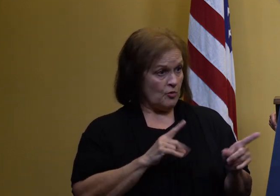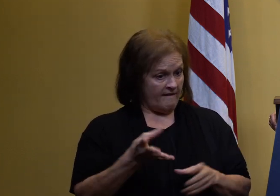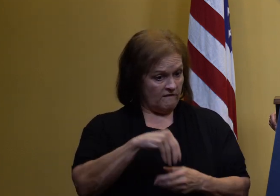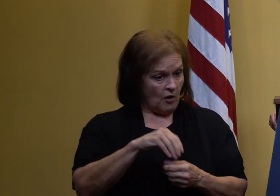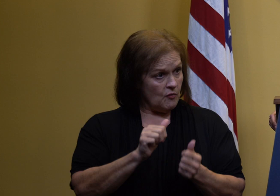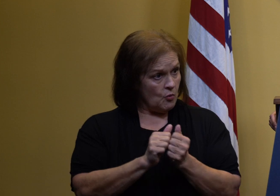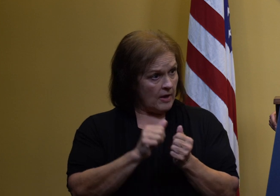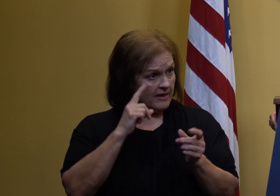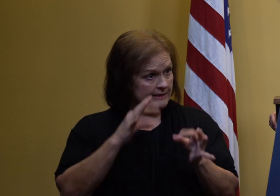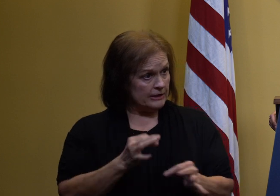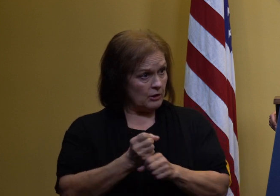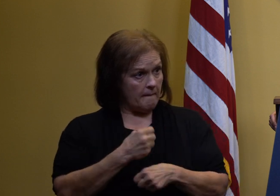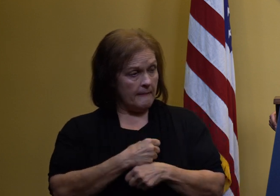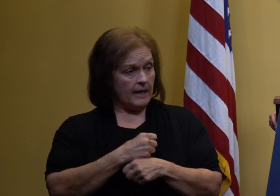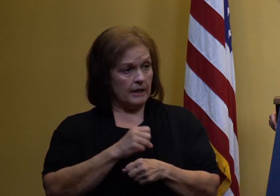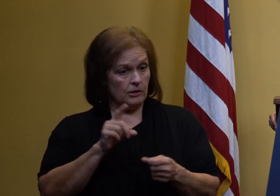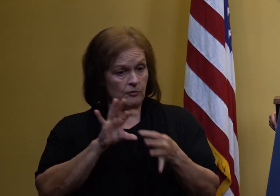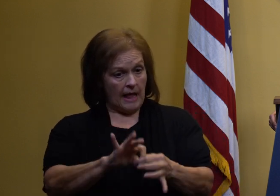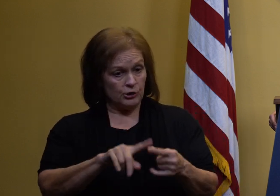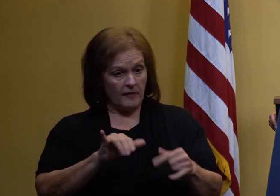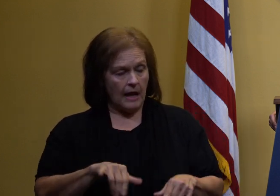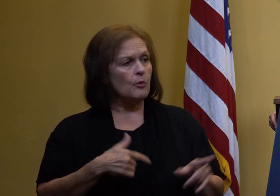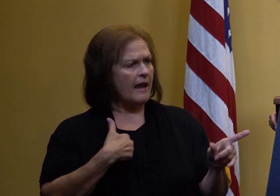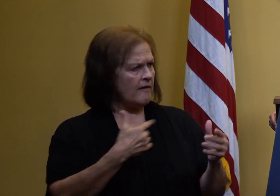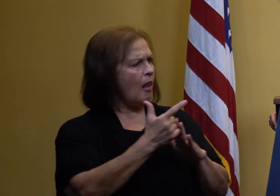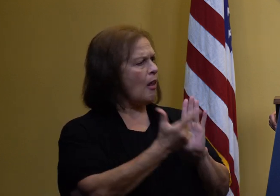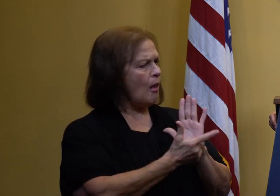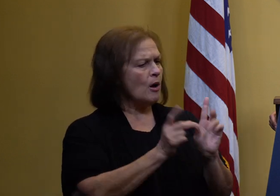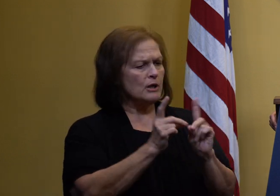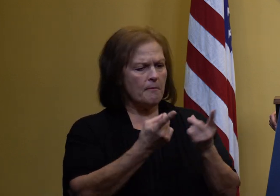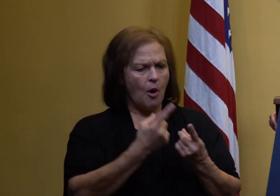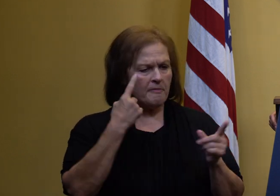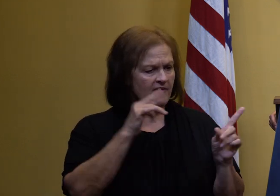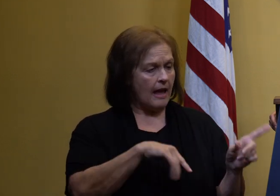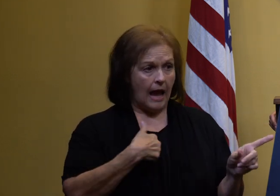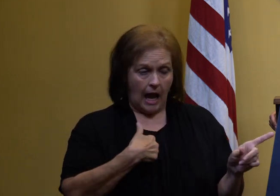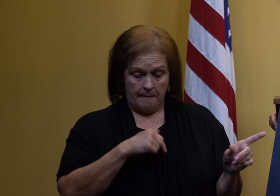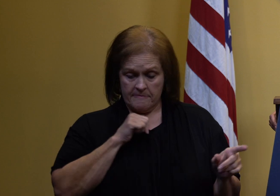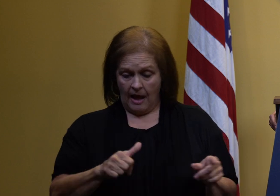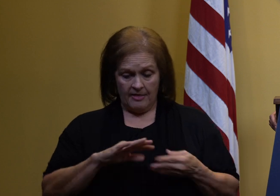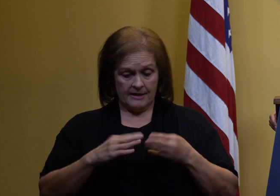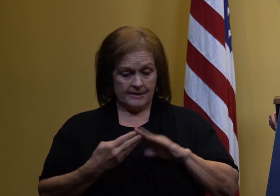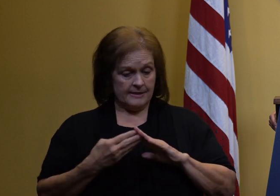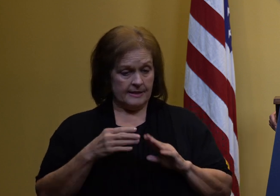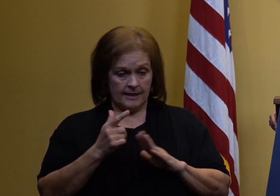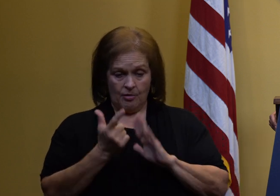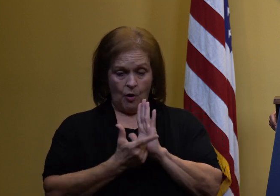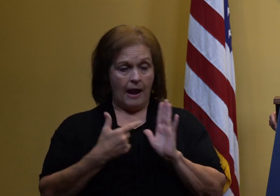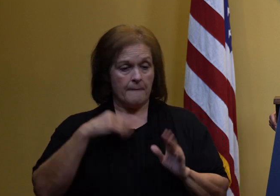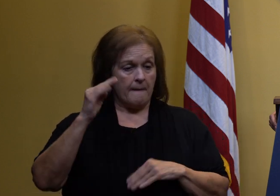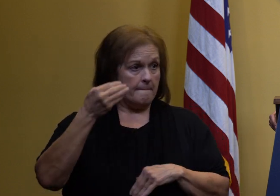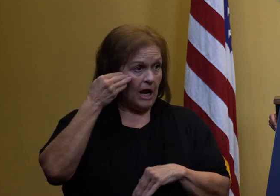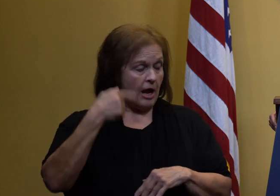involved in a lot of the decision-making when it comes to that, or are you connected with the We have a city law attorney's department for a reason. I am not the city attorney. I'm the mayor of the city of New